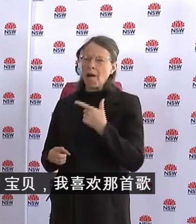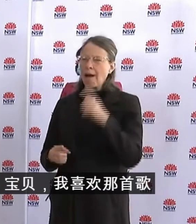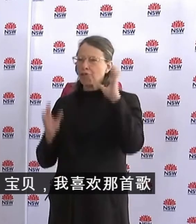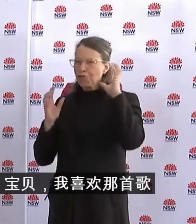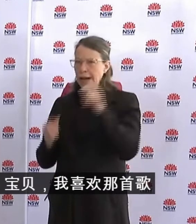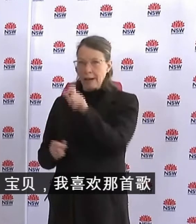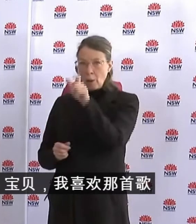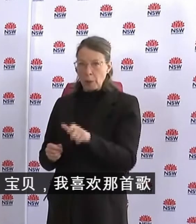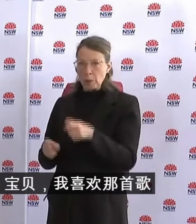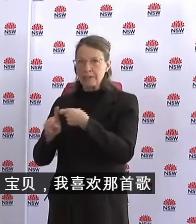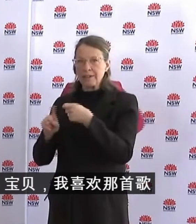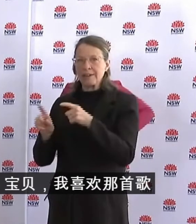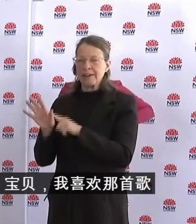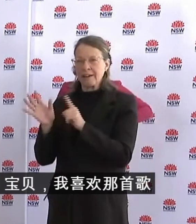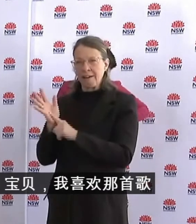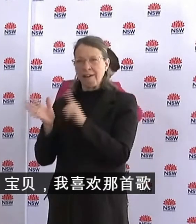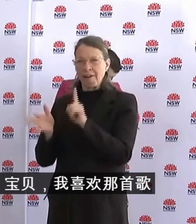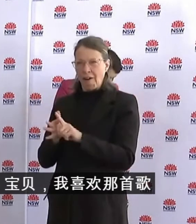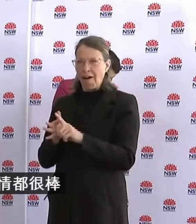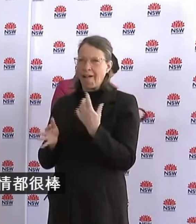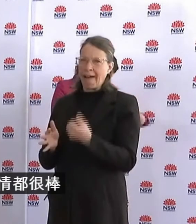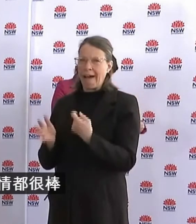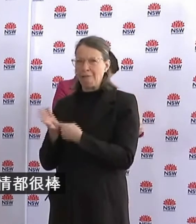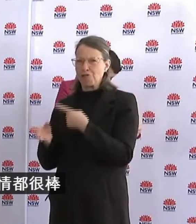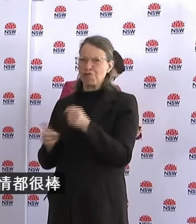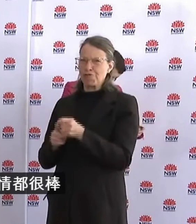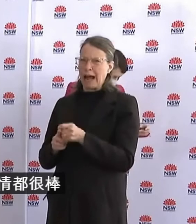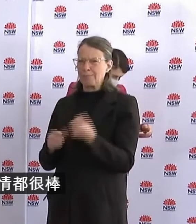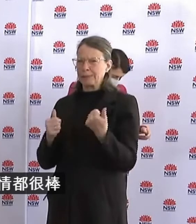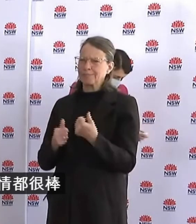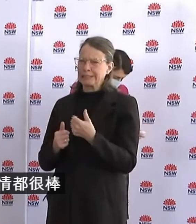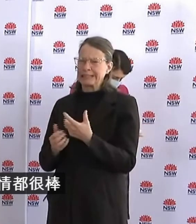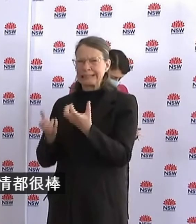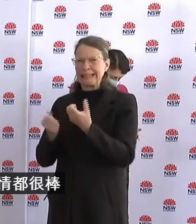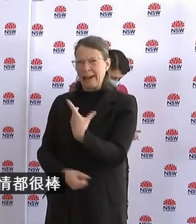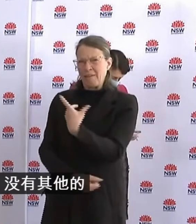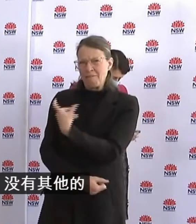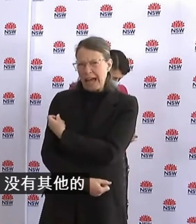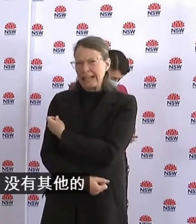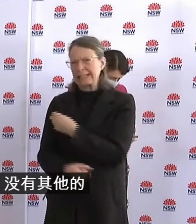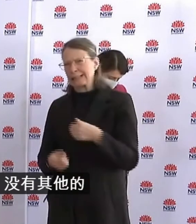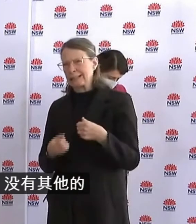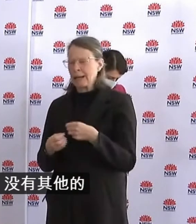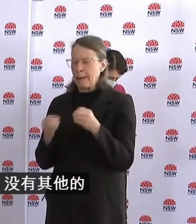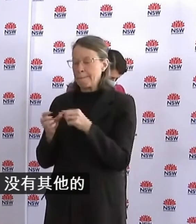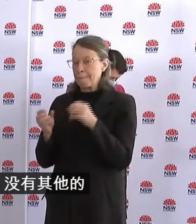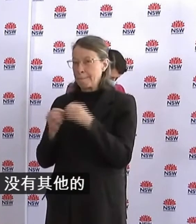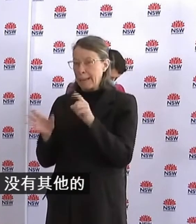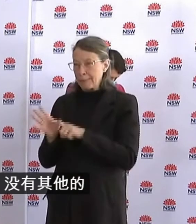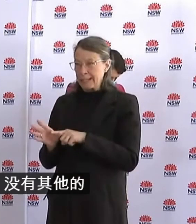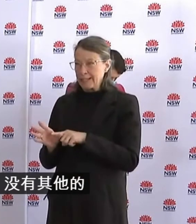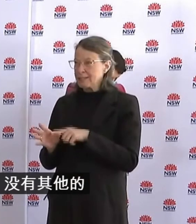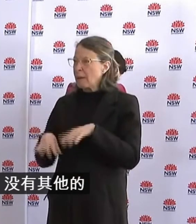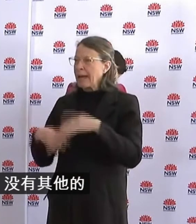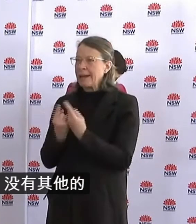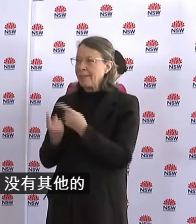with Get Vaxxed Baby. I love that song. That's fantastic. Anything we can do with the media to get out there and actually support